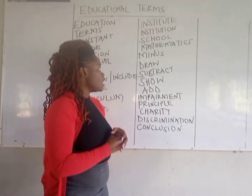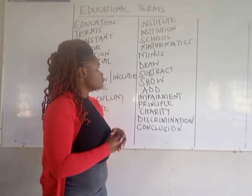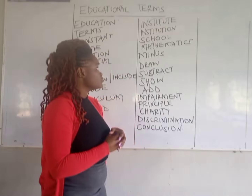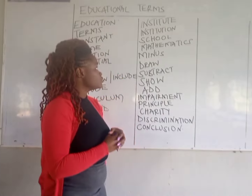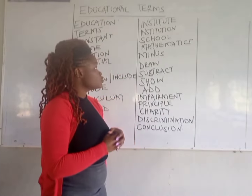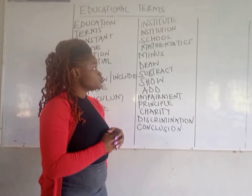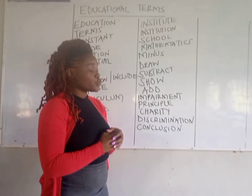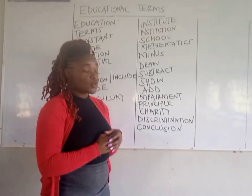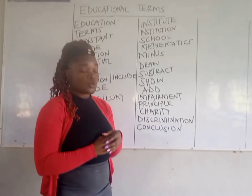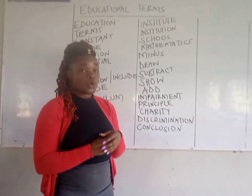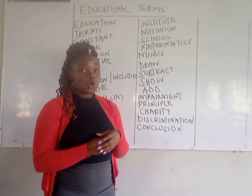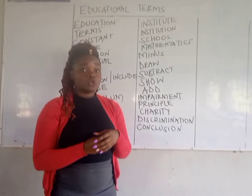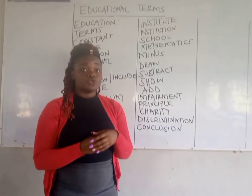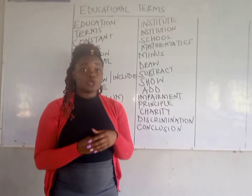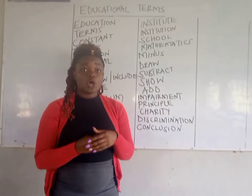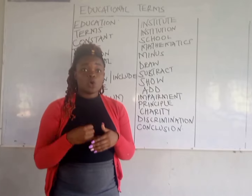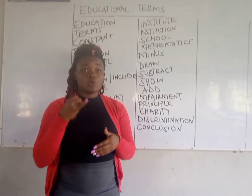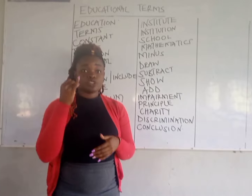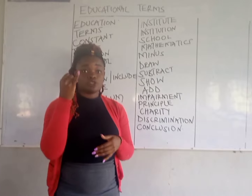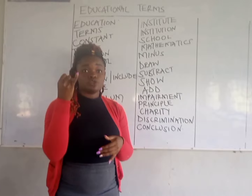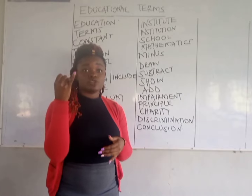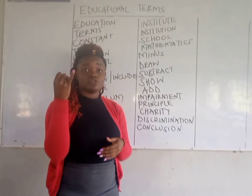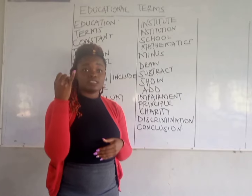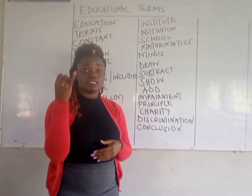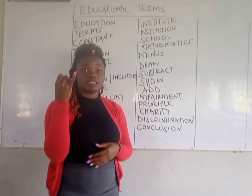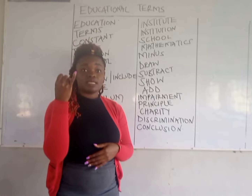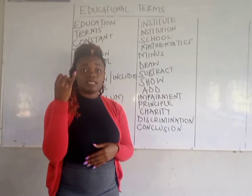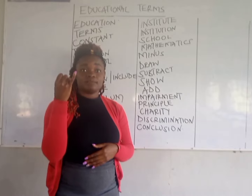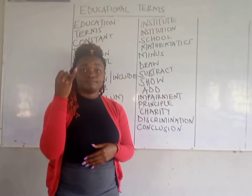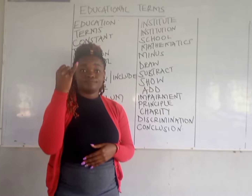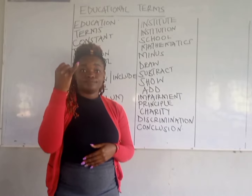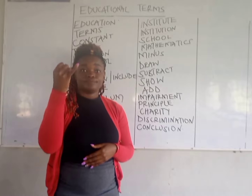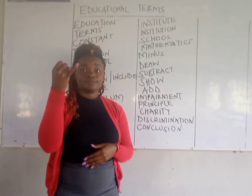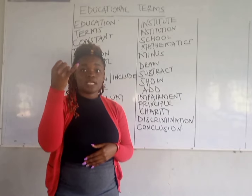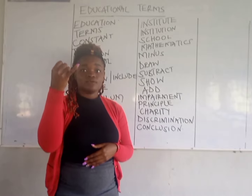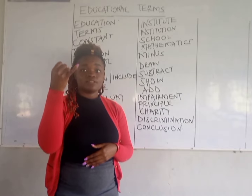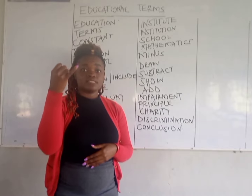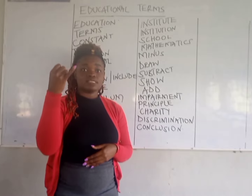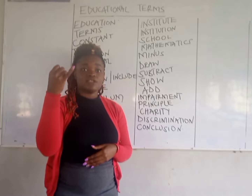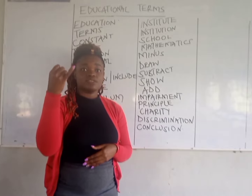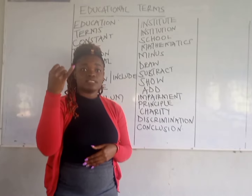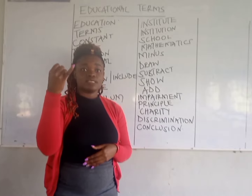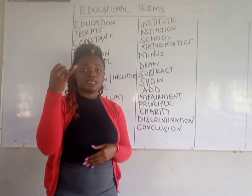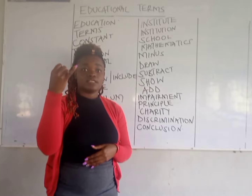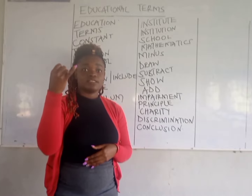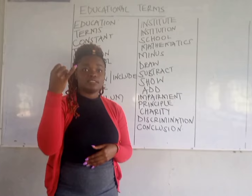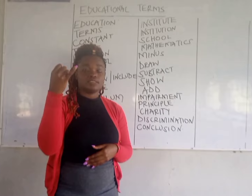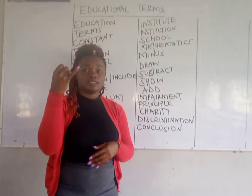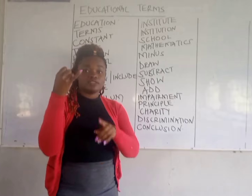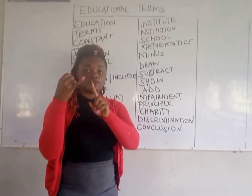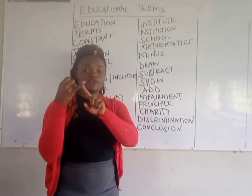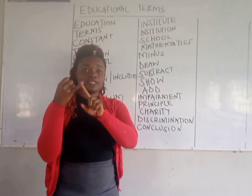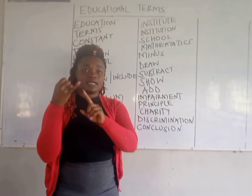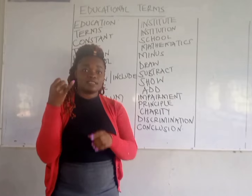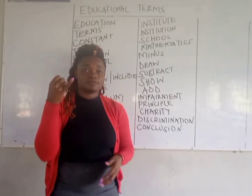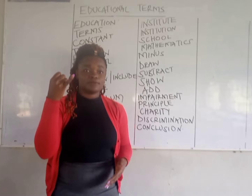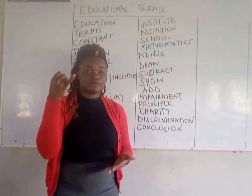have draw. Draw, we shall use using the, we shall sign using the little finger, small